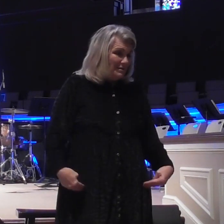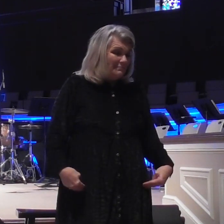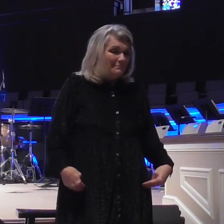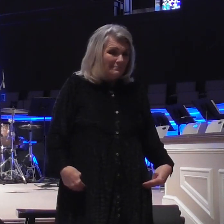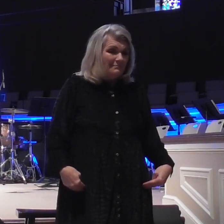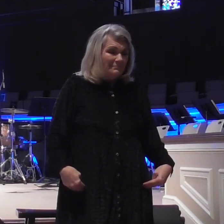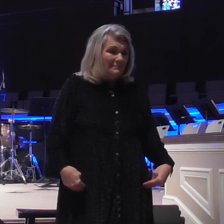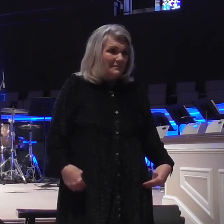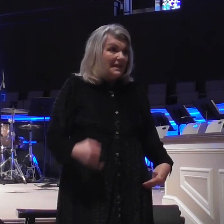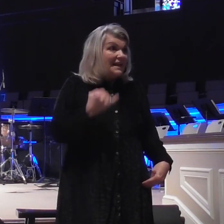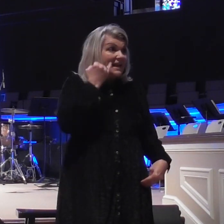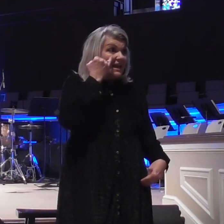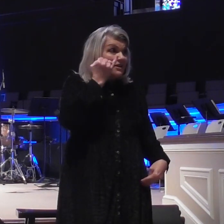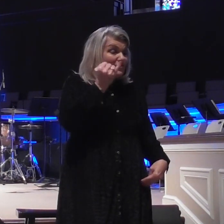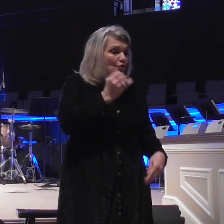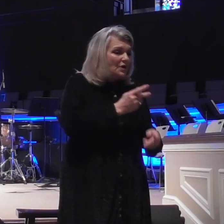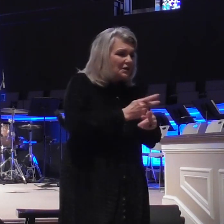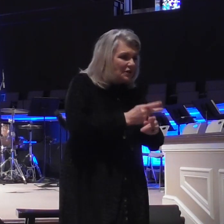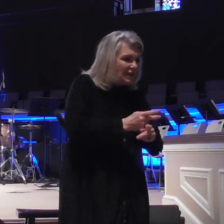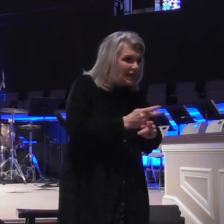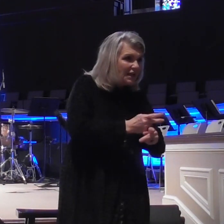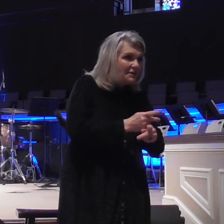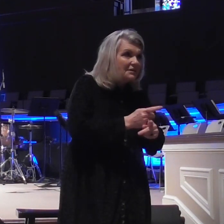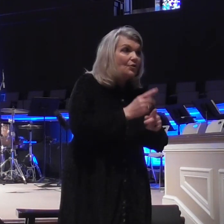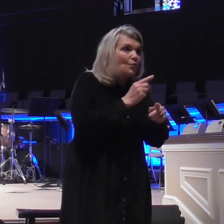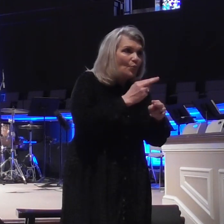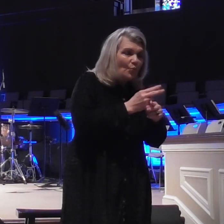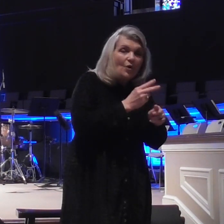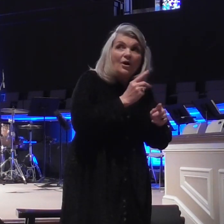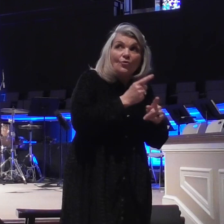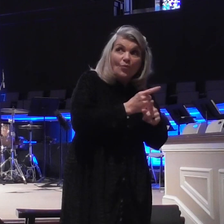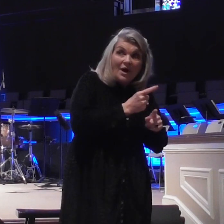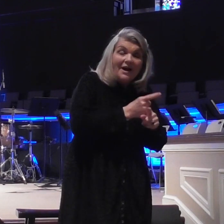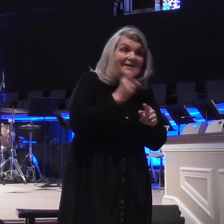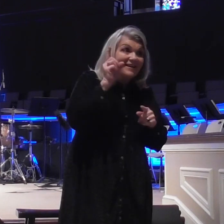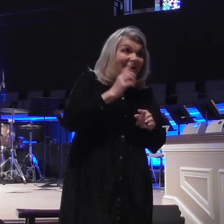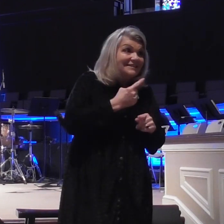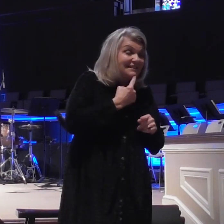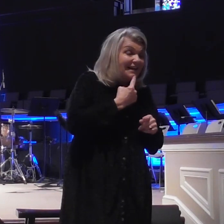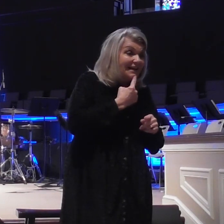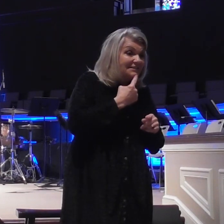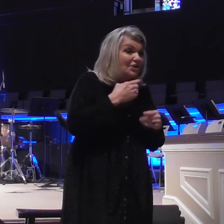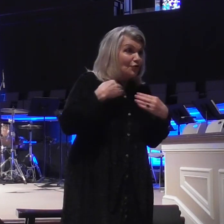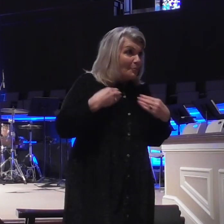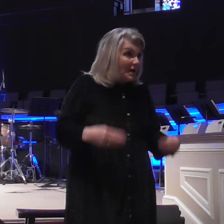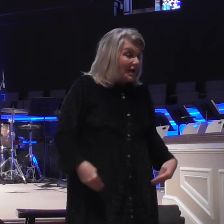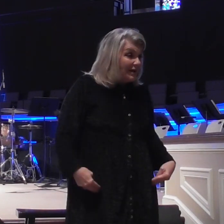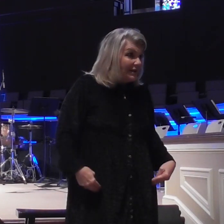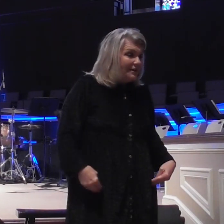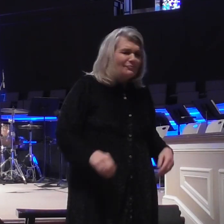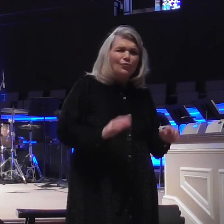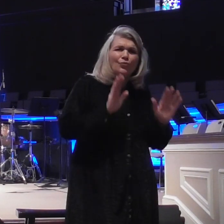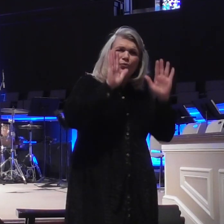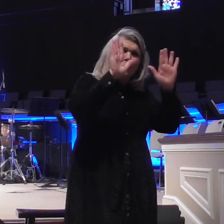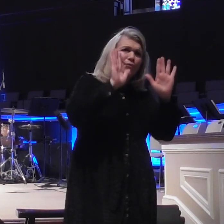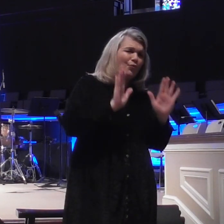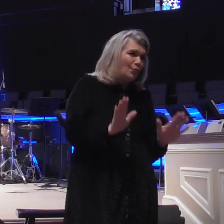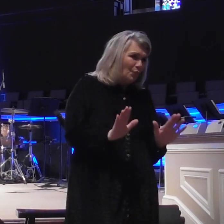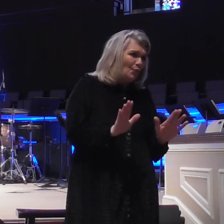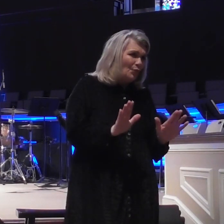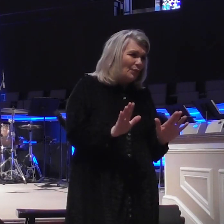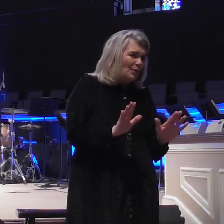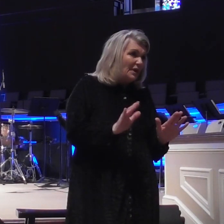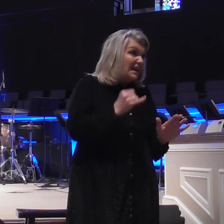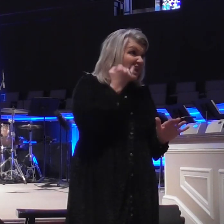there, it's glorious and it's wonderful. But when that is rejected and you do whatever you